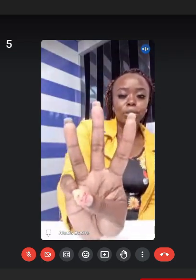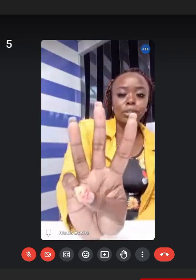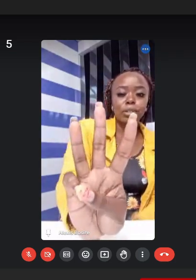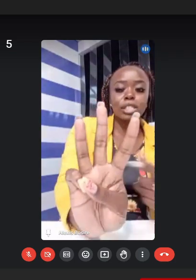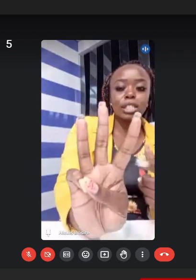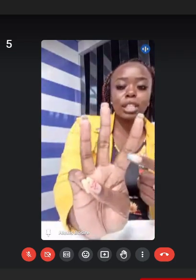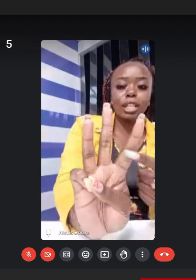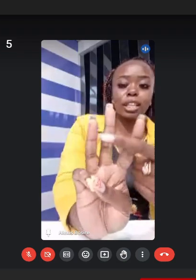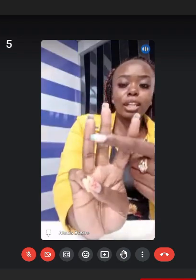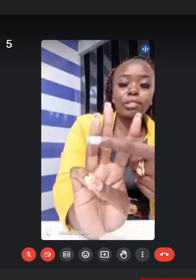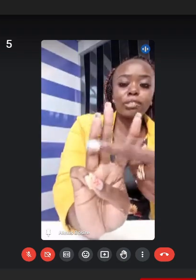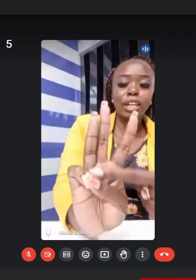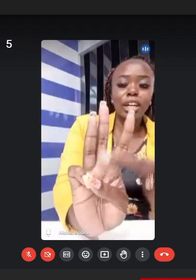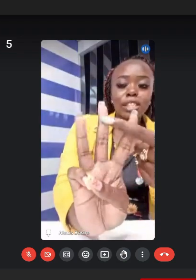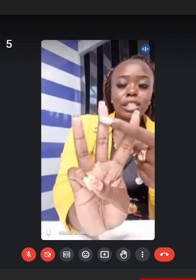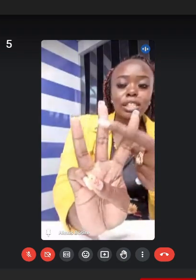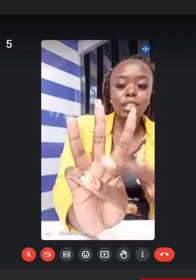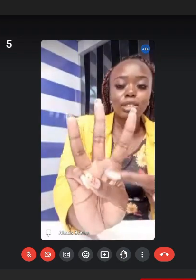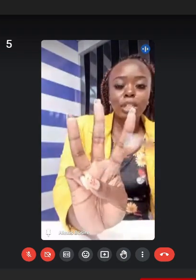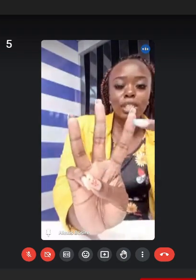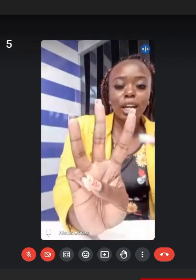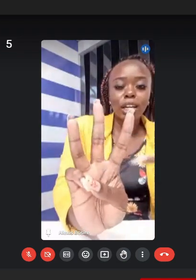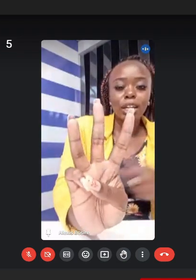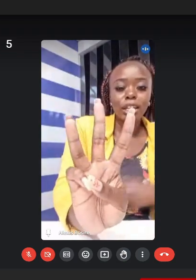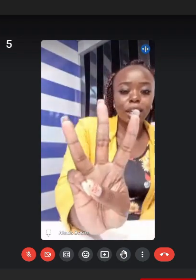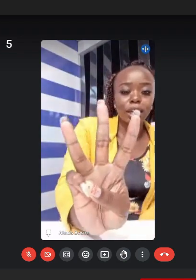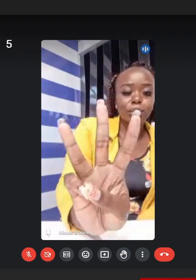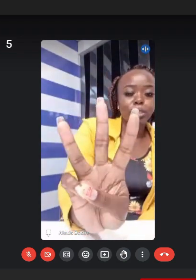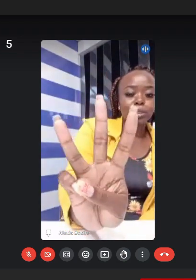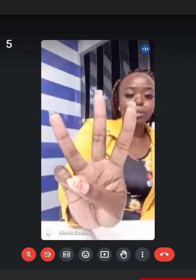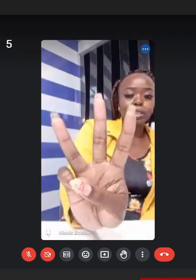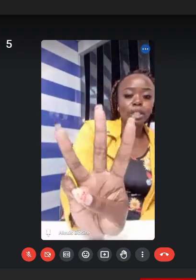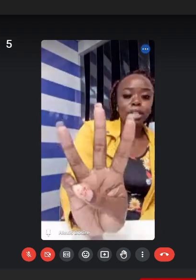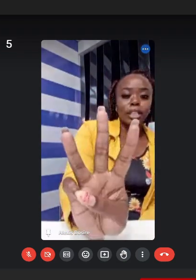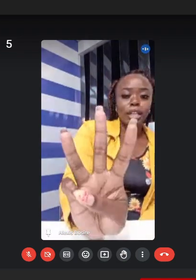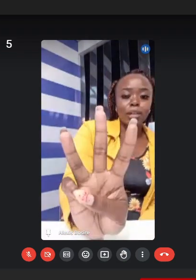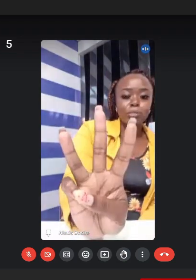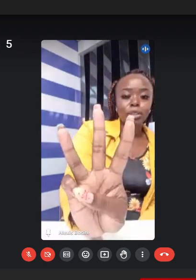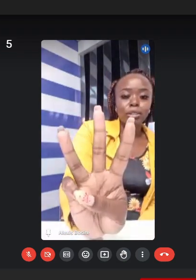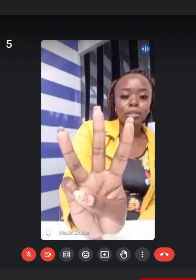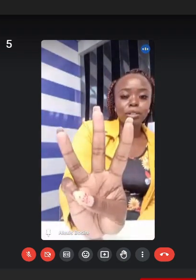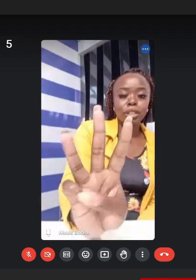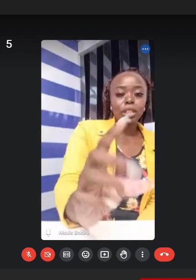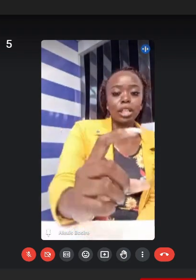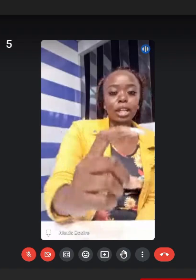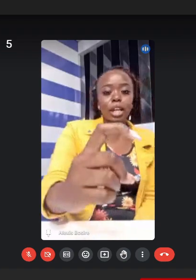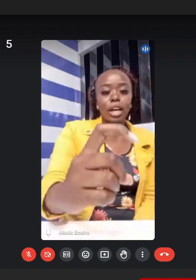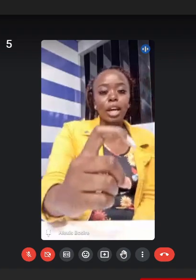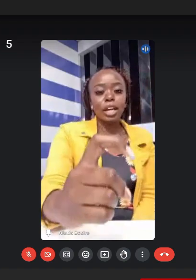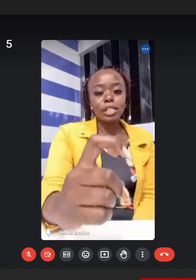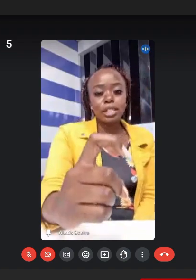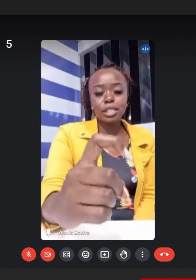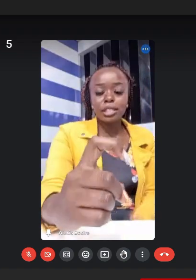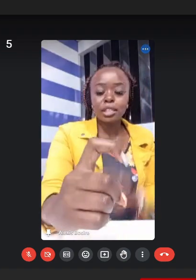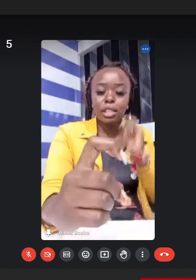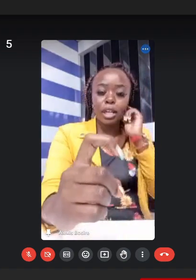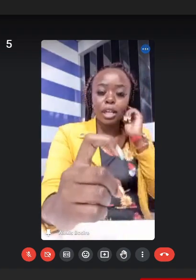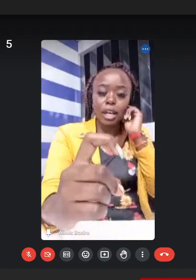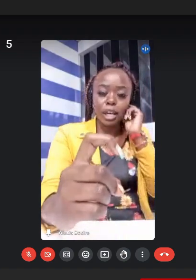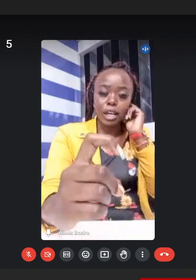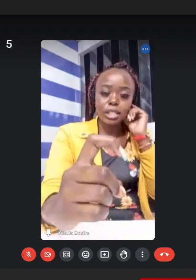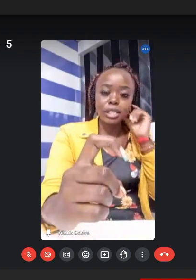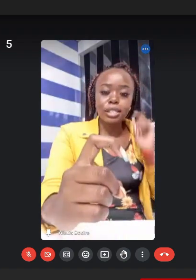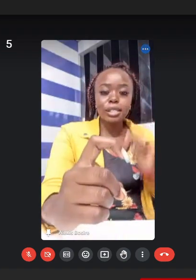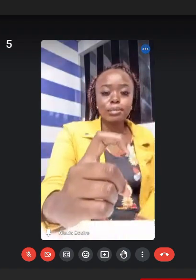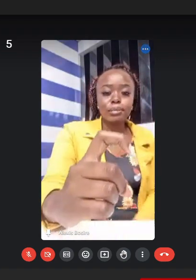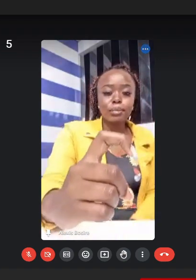W. You can see there are 3 fingers. It makes a W, W. Then X,